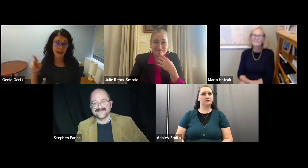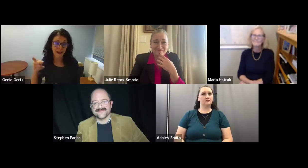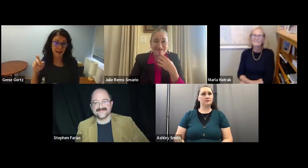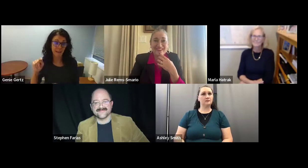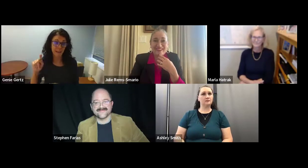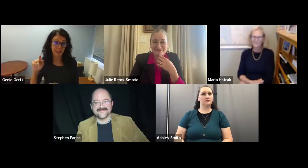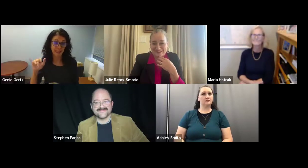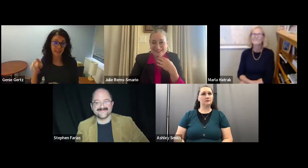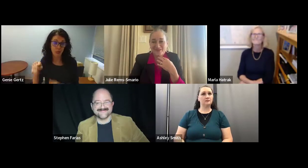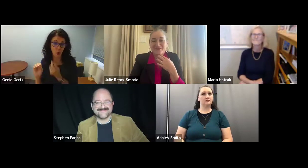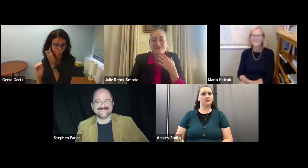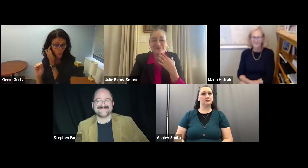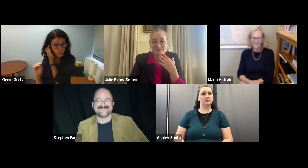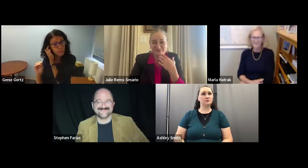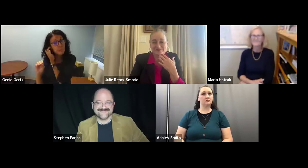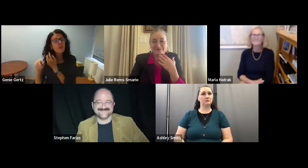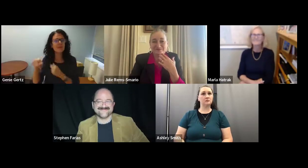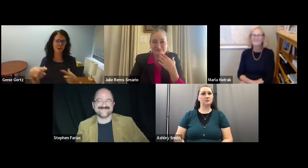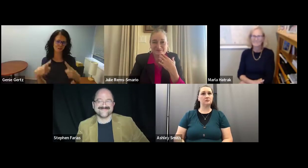time is